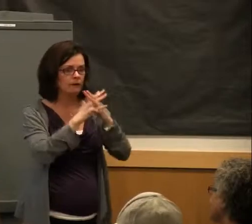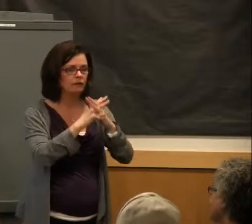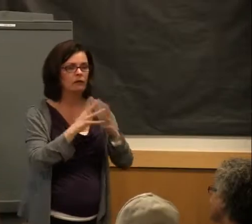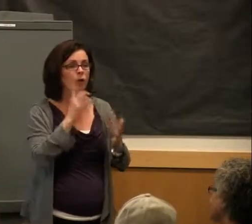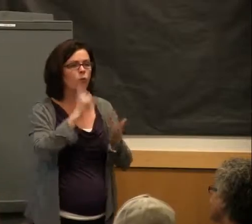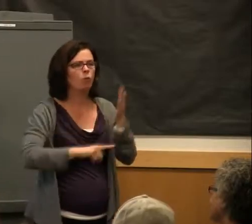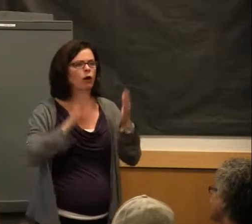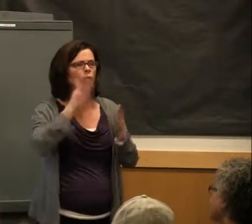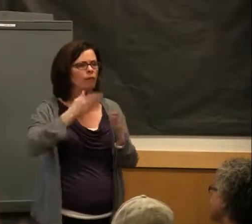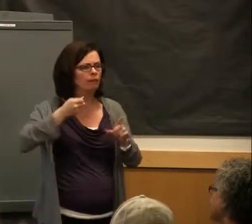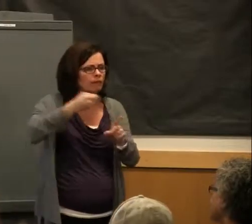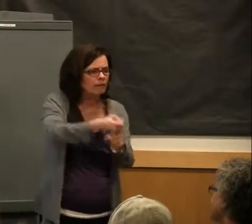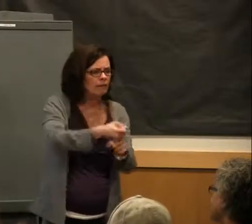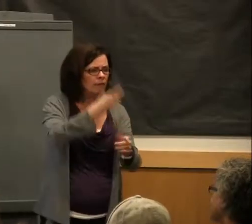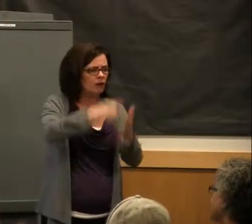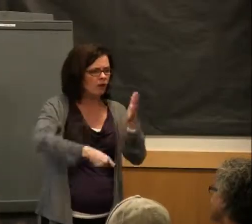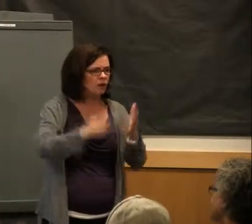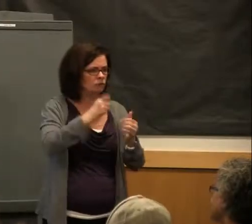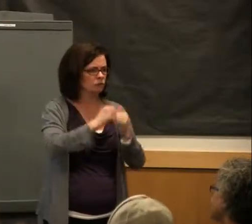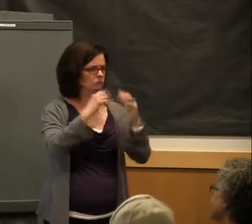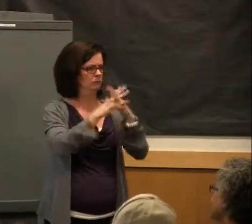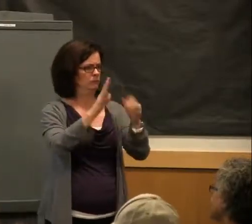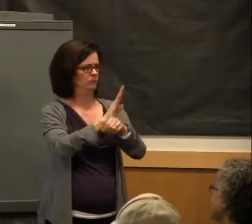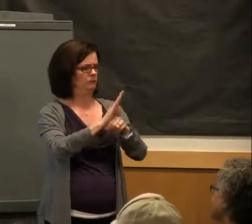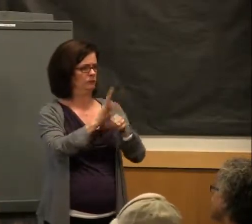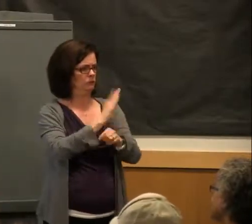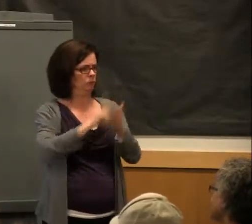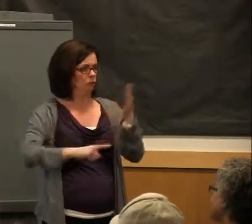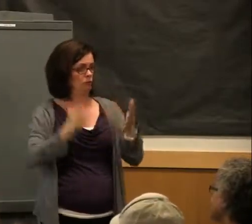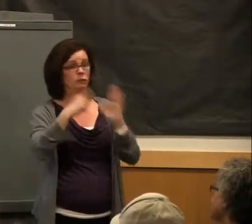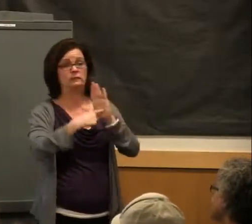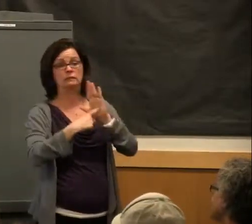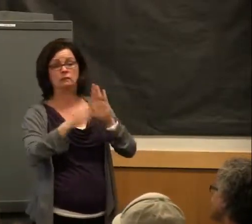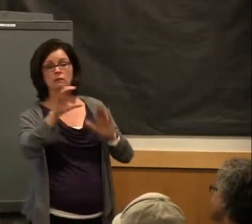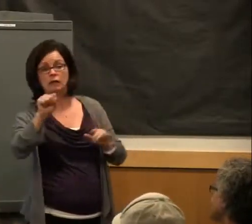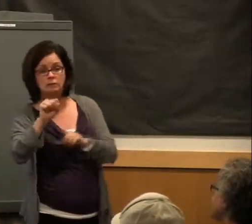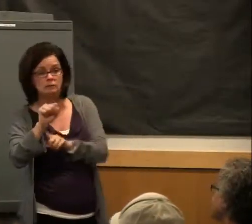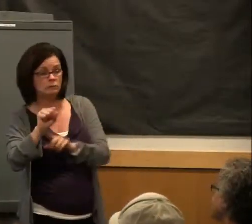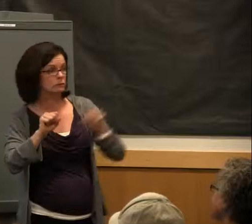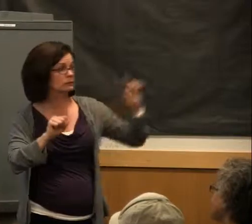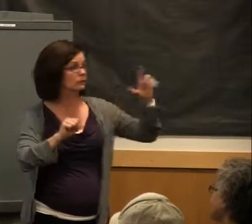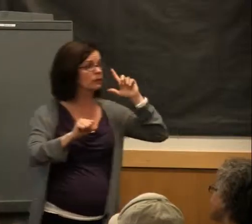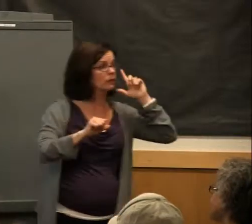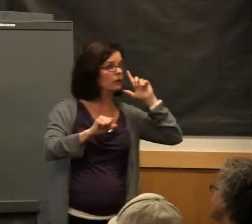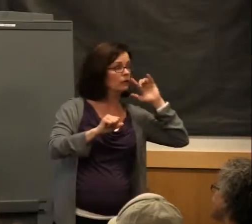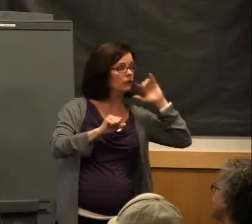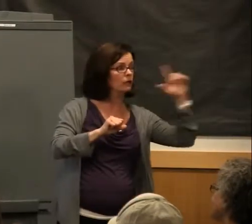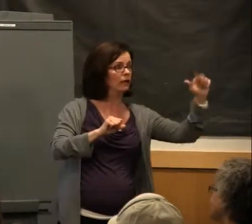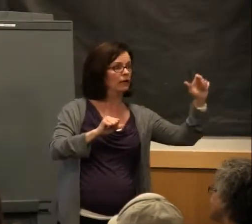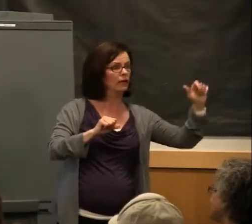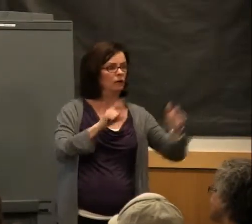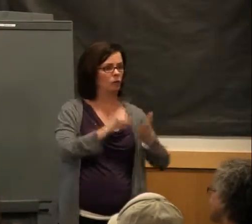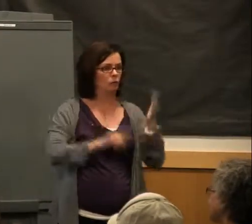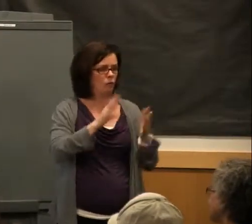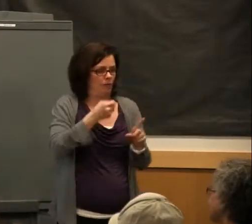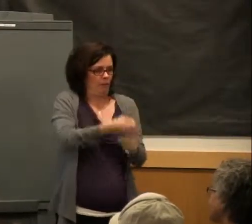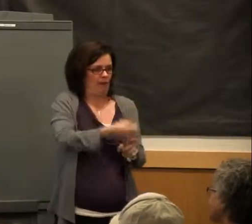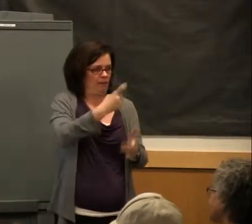will affect the cost of starting a business in Colorado Springs versus Los Angeles?